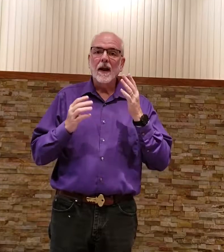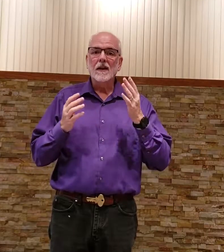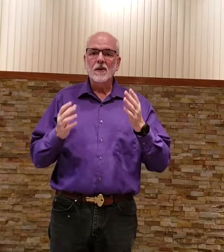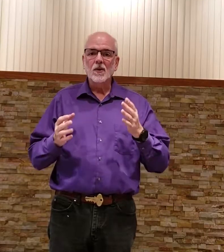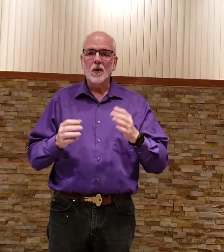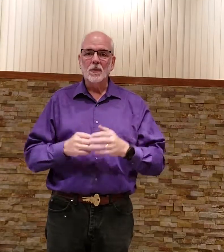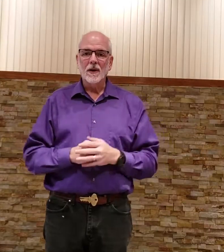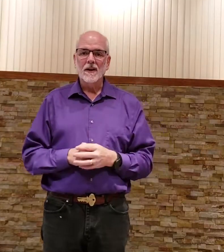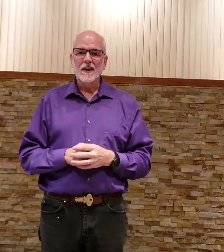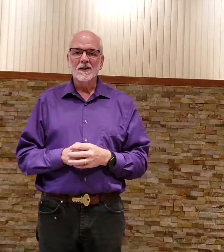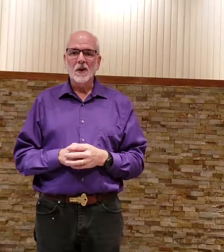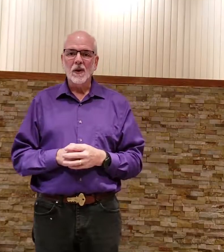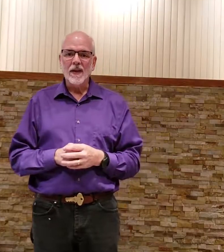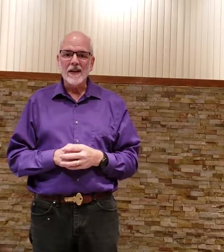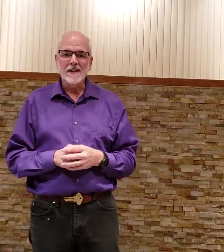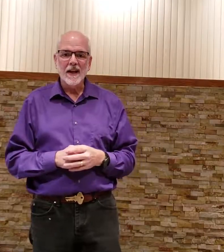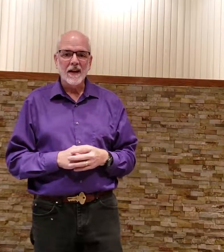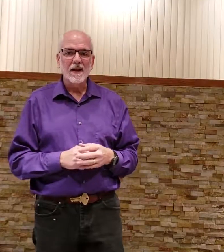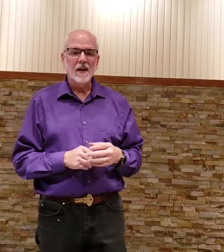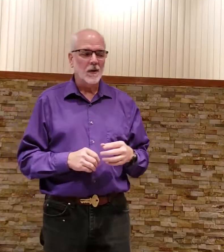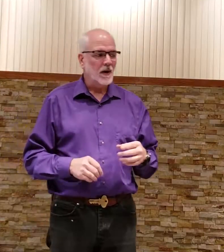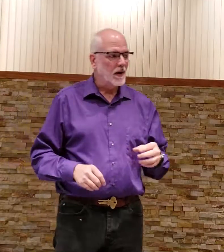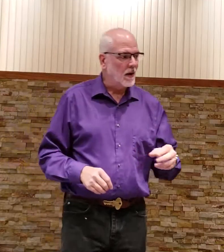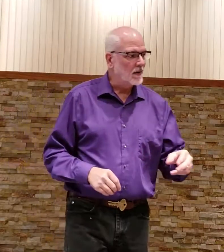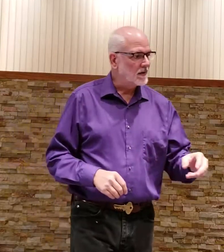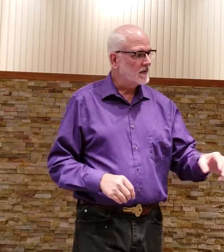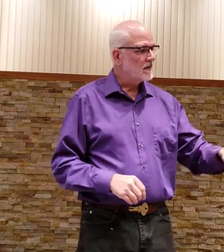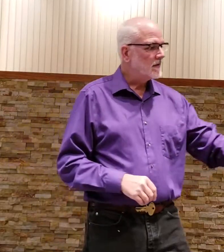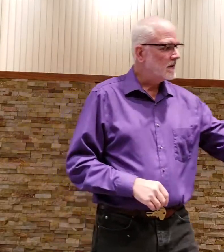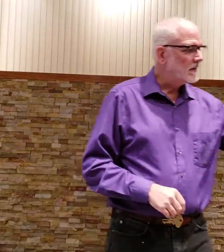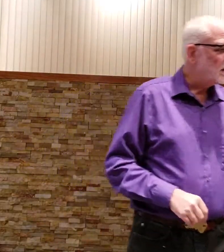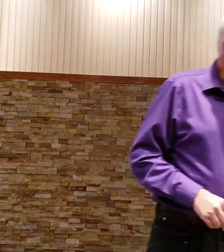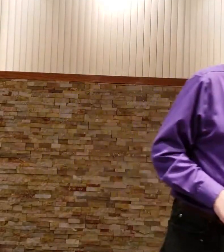and interpret. And so with that said, here we go.